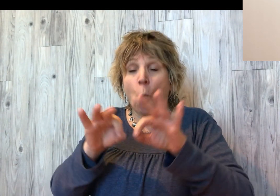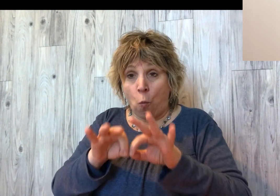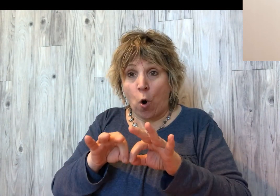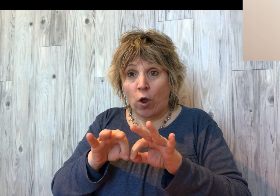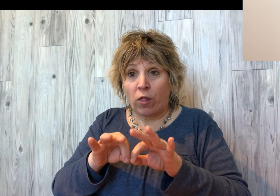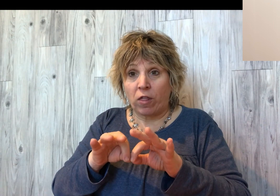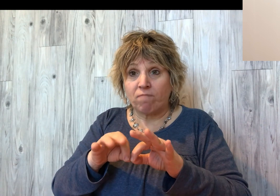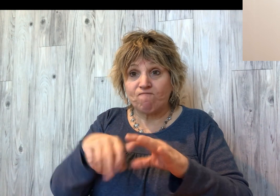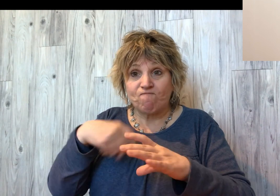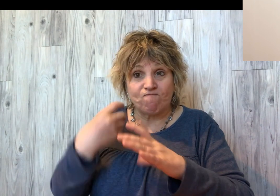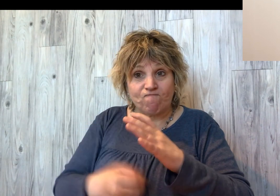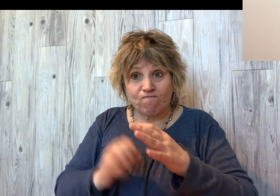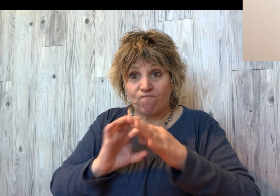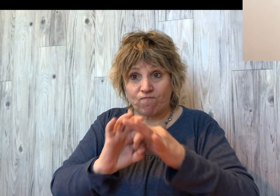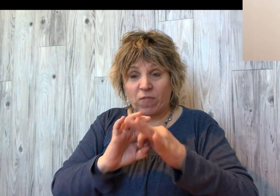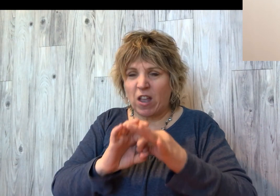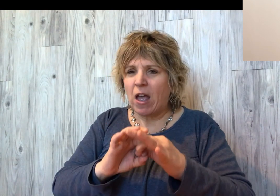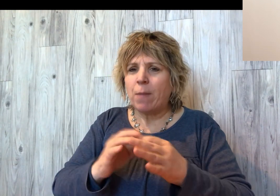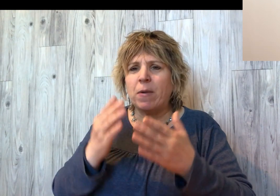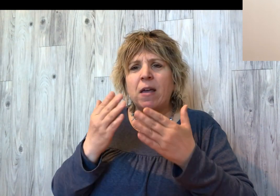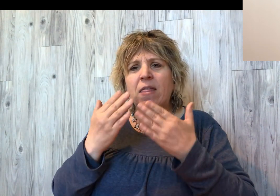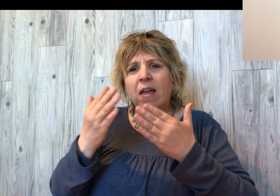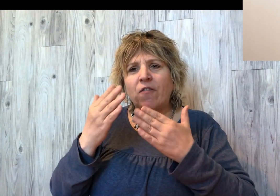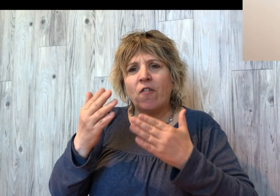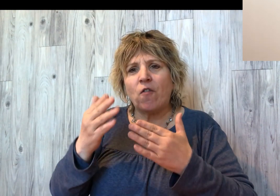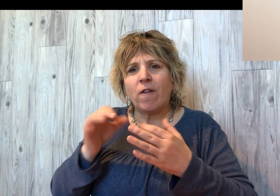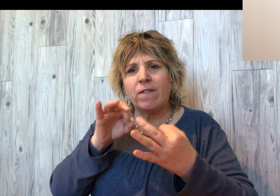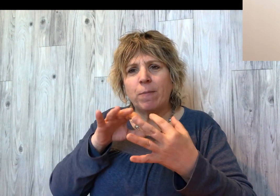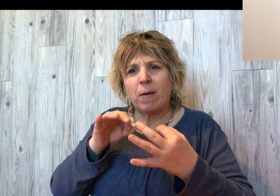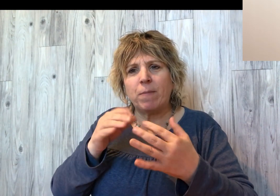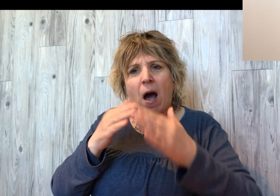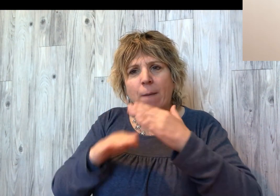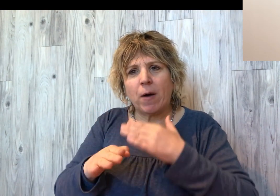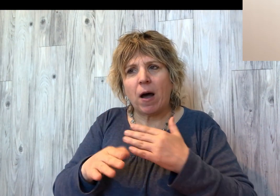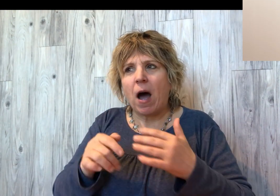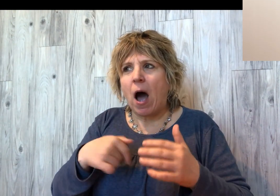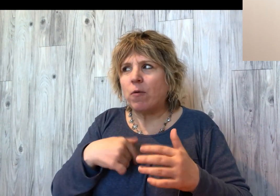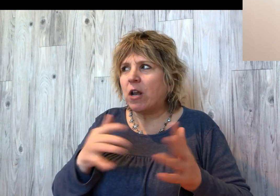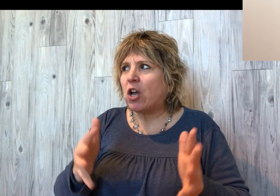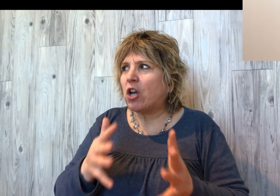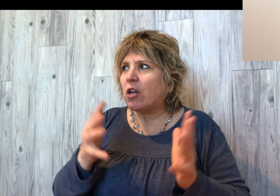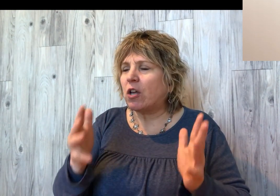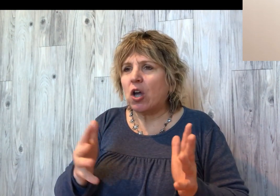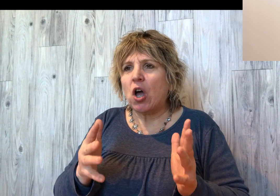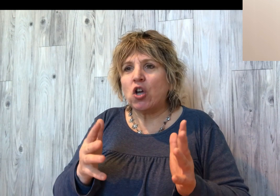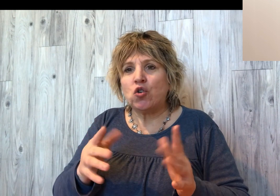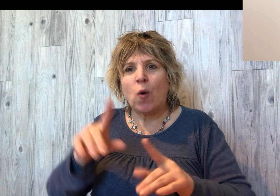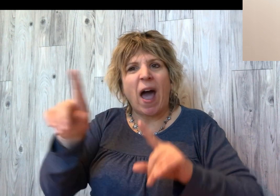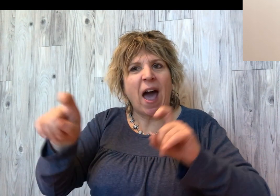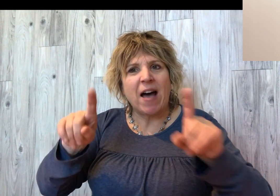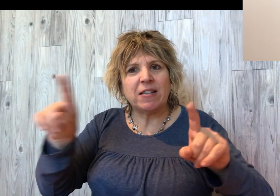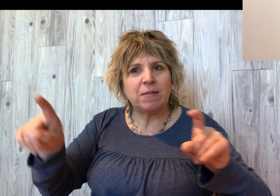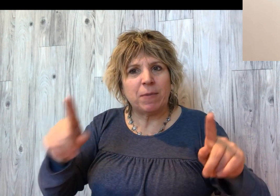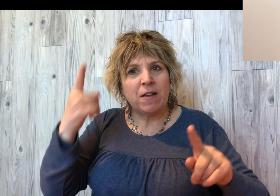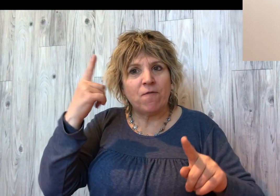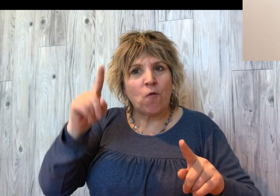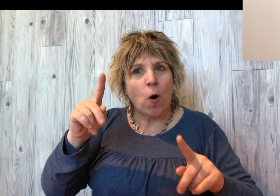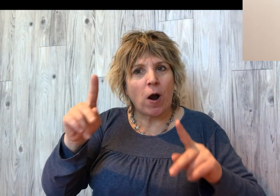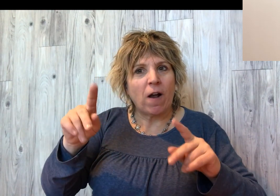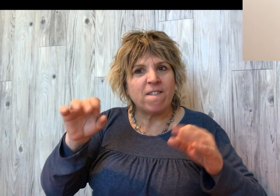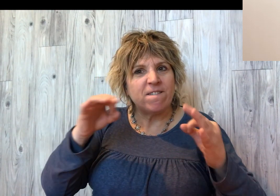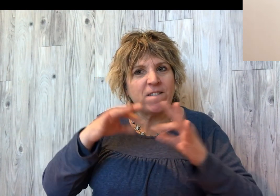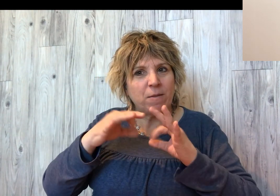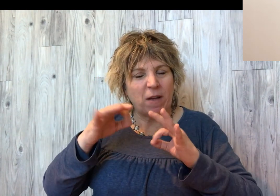a wise person. Be grateful for feedback. Be humble in your approach. Actually, I would encourage you to ask people